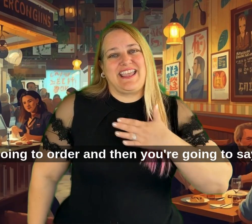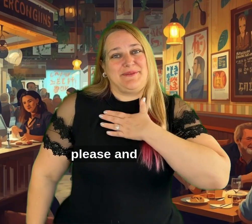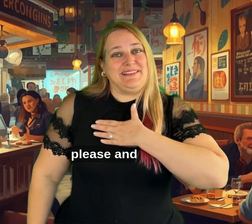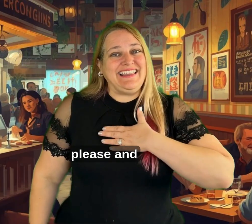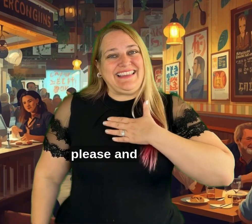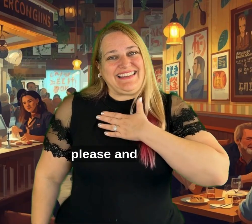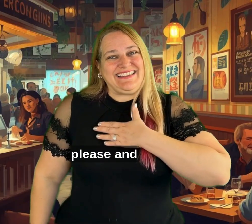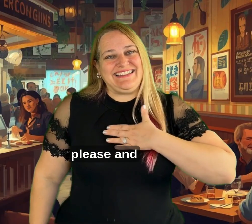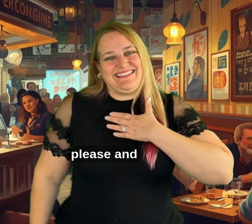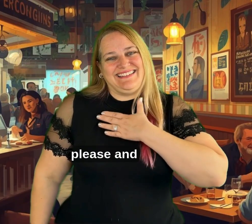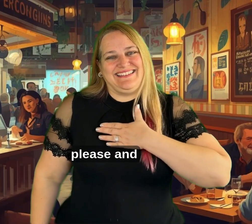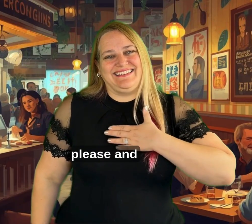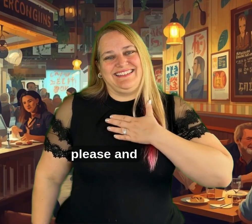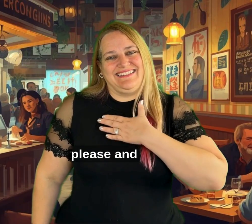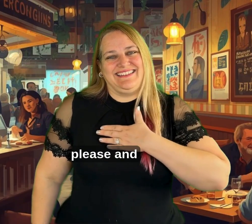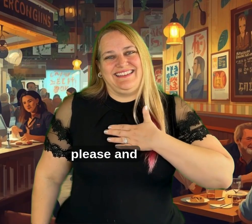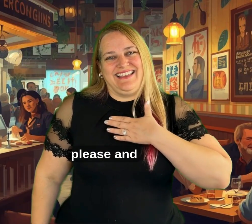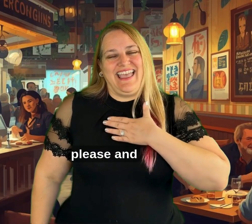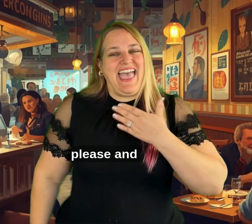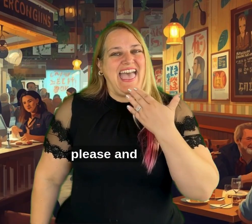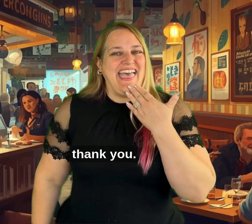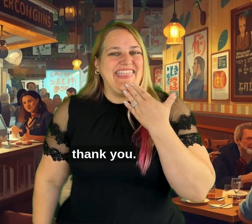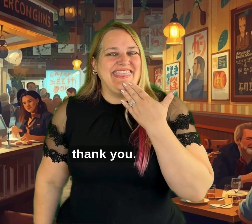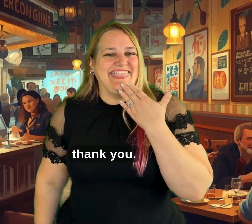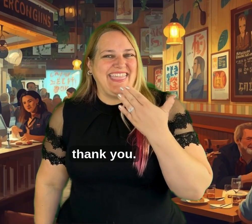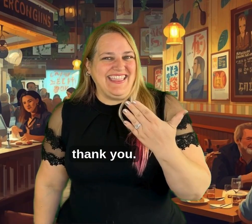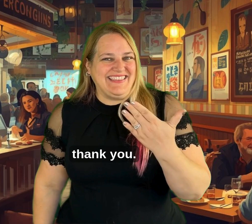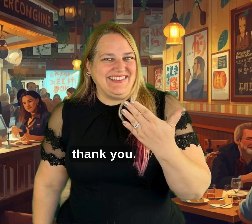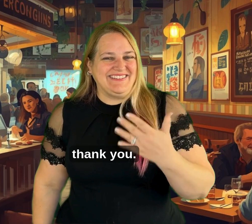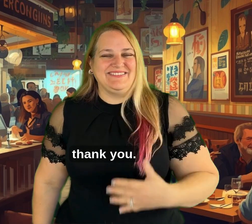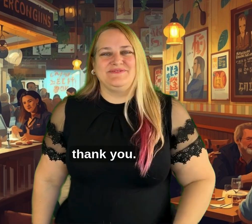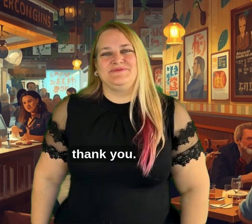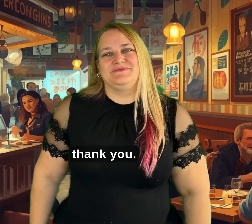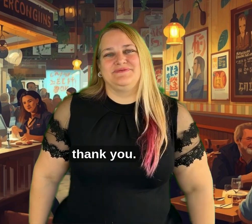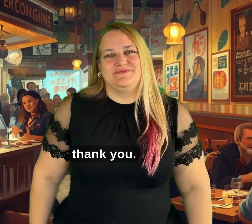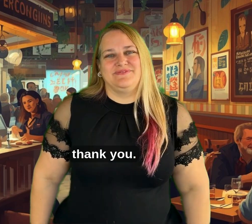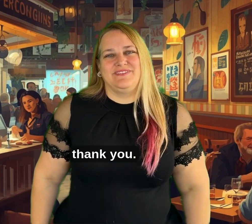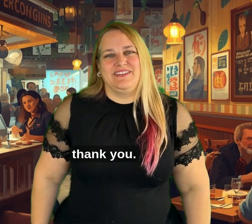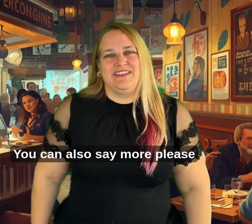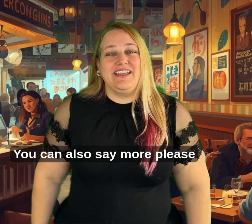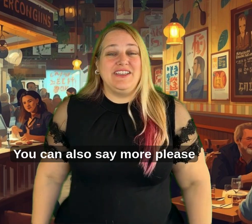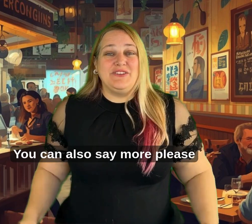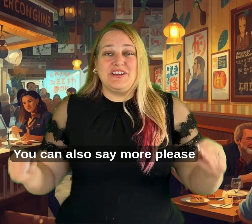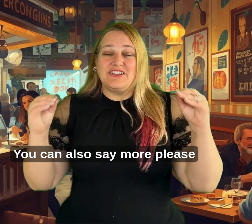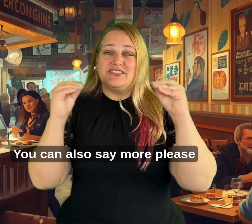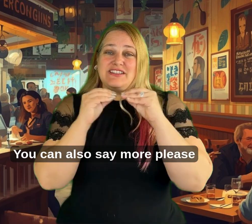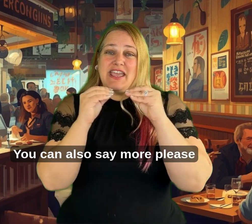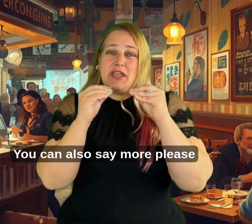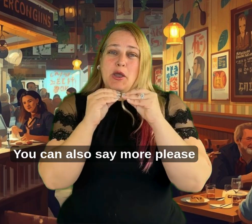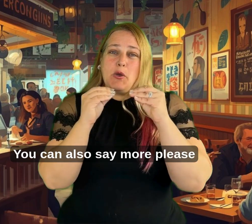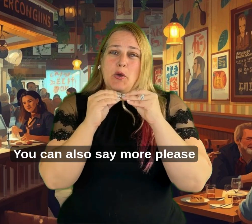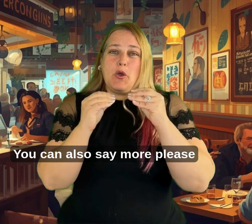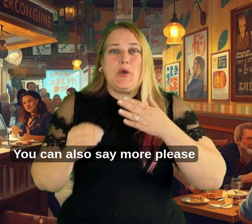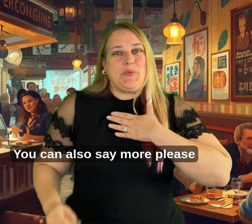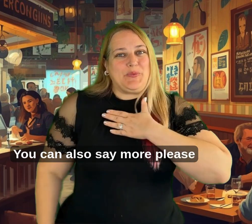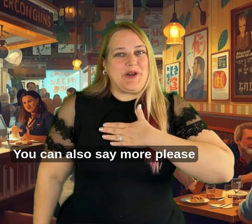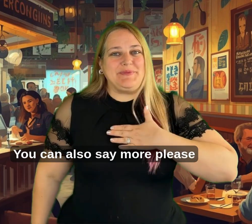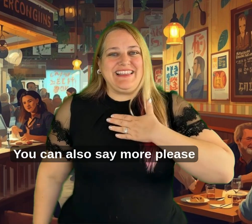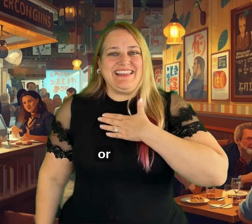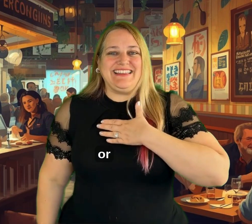say please and thank you. You can also say more